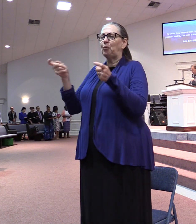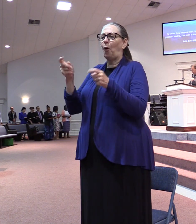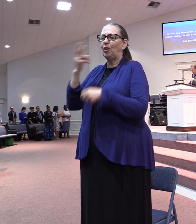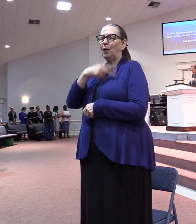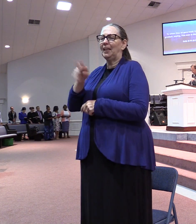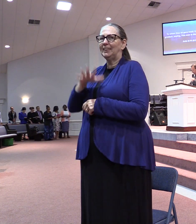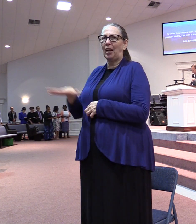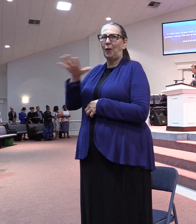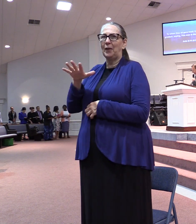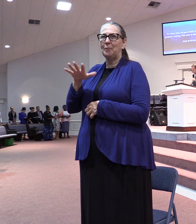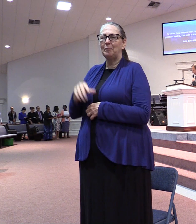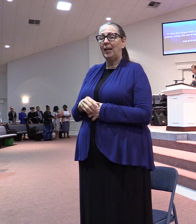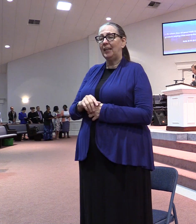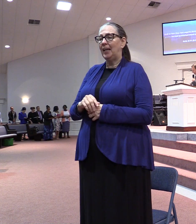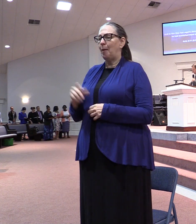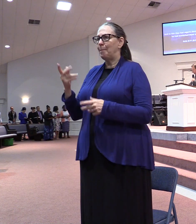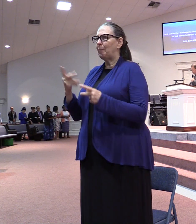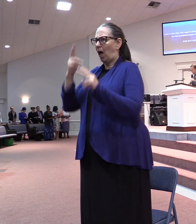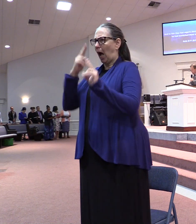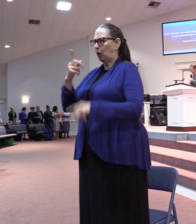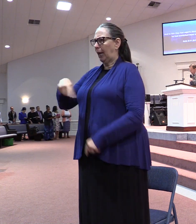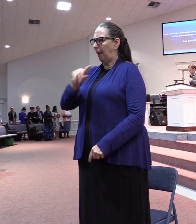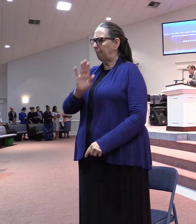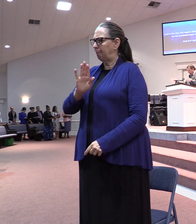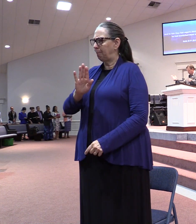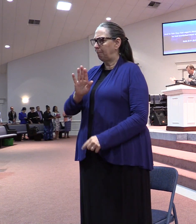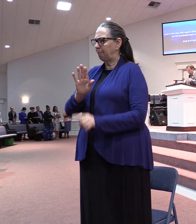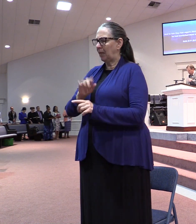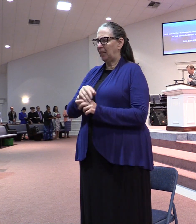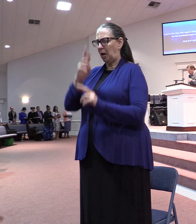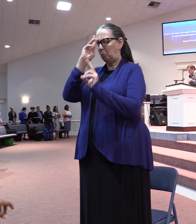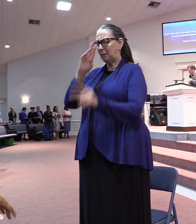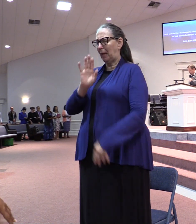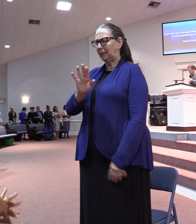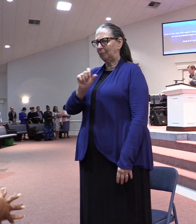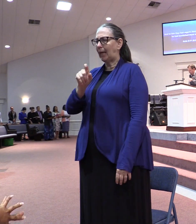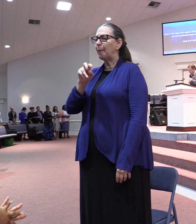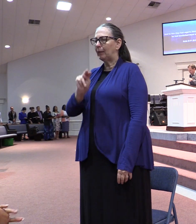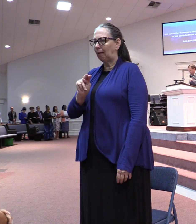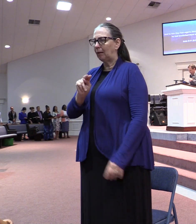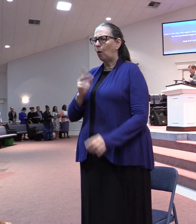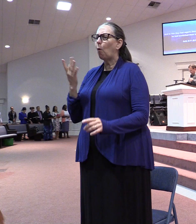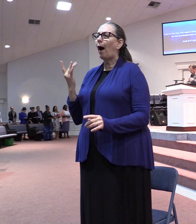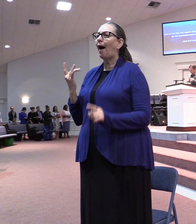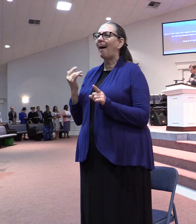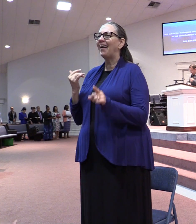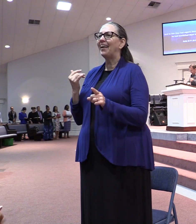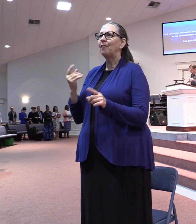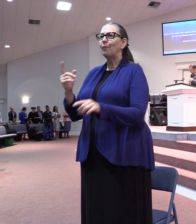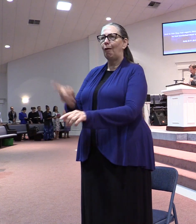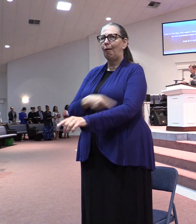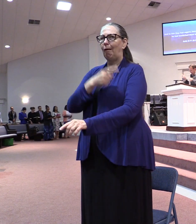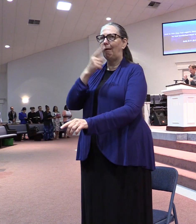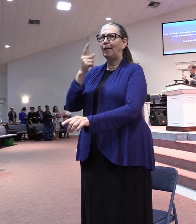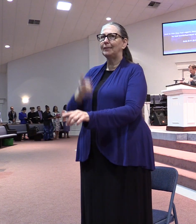Right. Verse 11, and to him they had regard. They paid him respect and reverence, because for a long